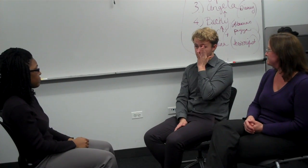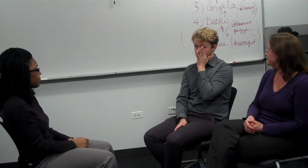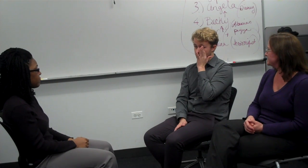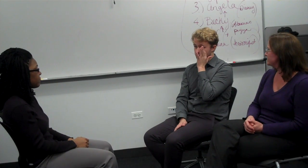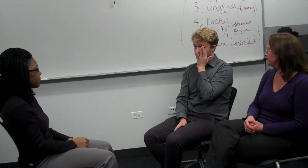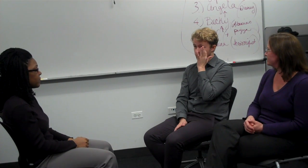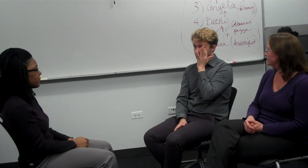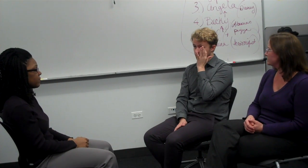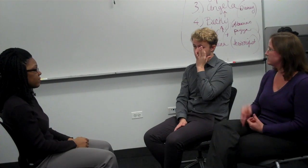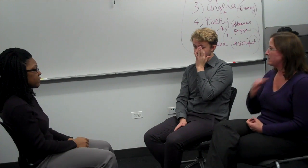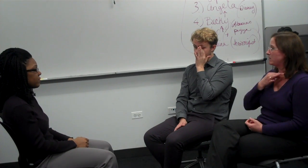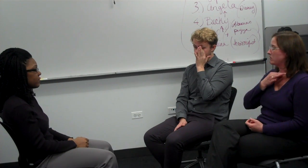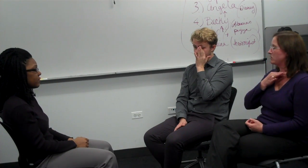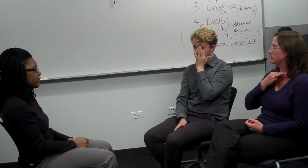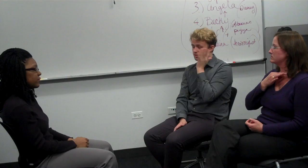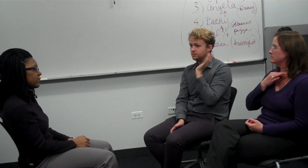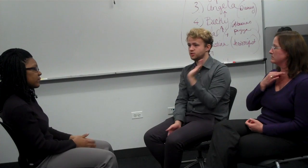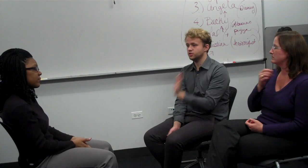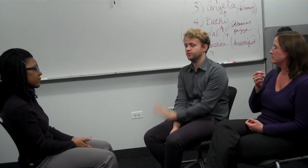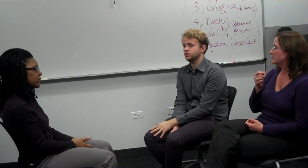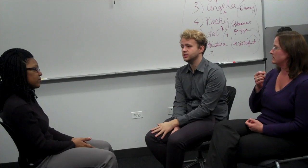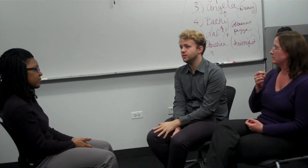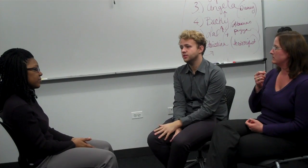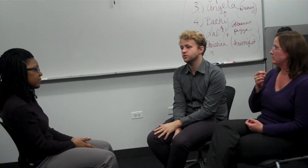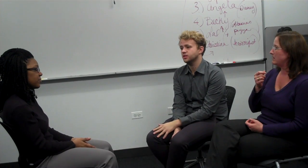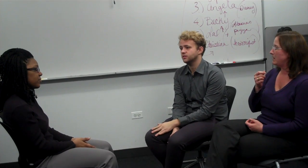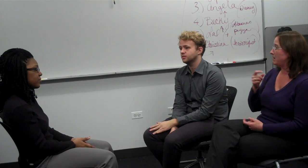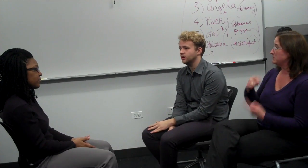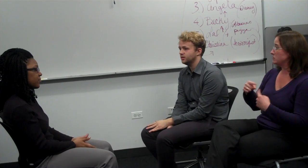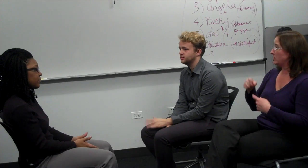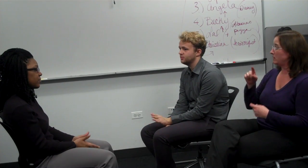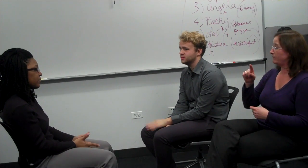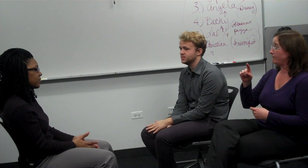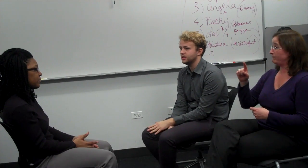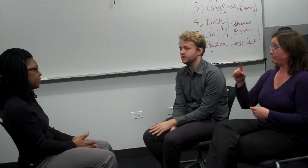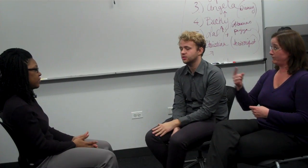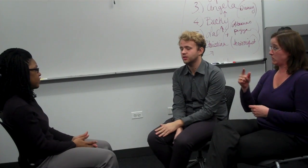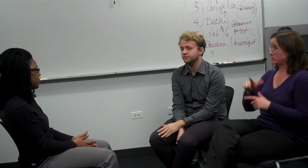I'm curious, is sign language your first language? Like, have you been signing it your whole life?